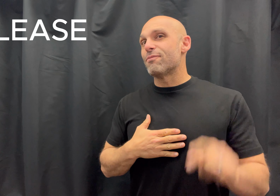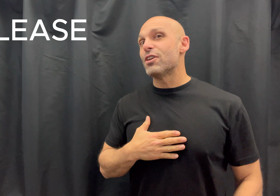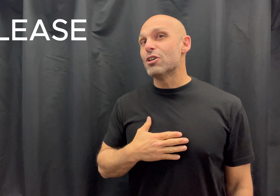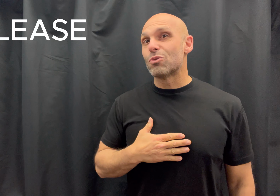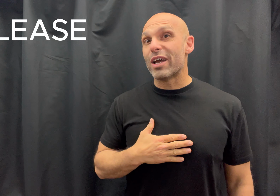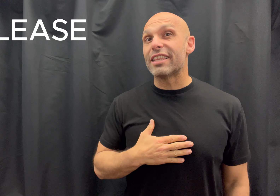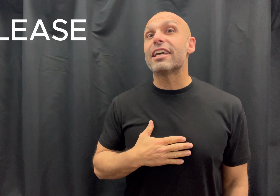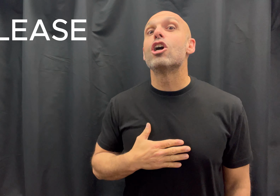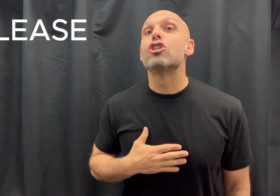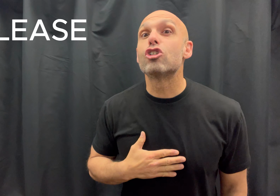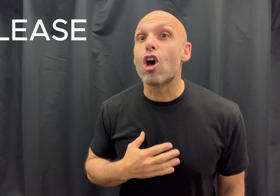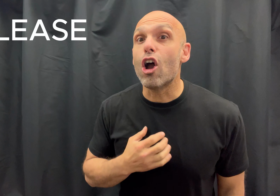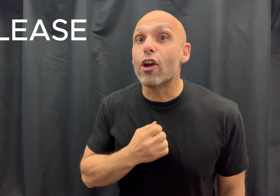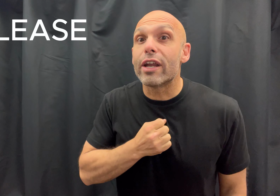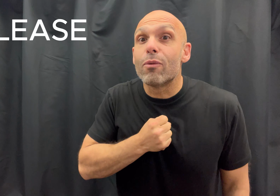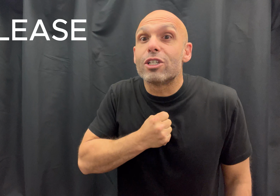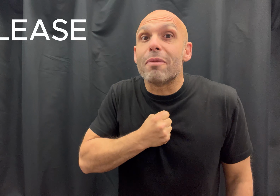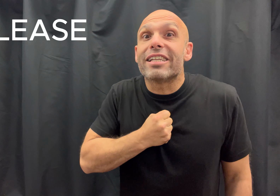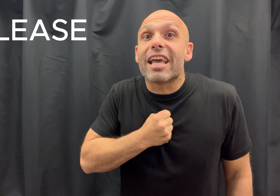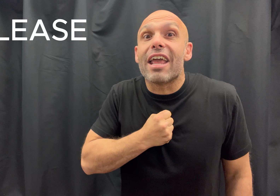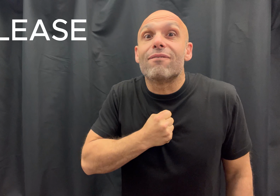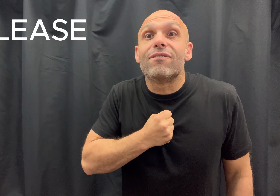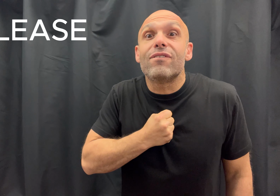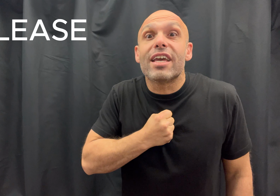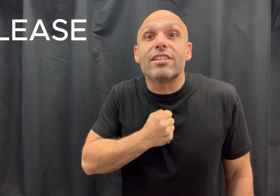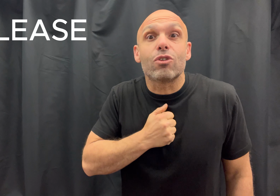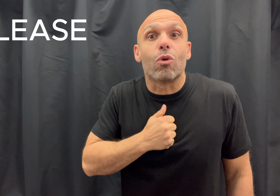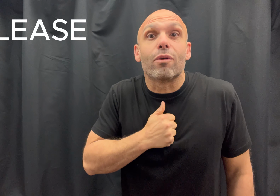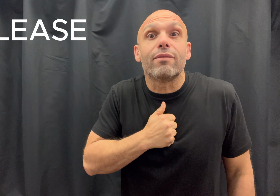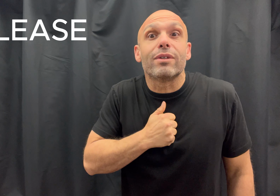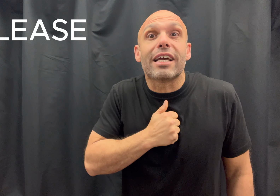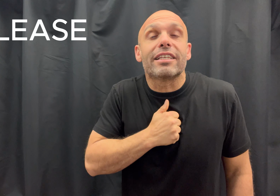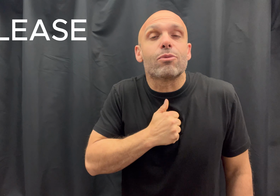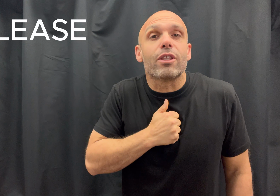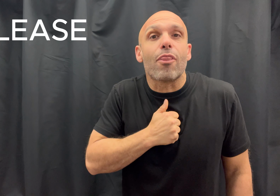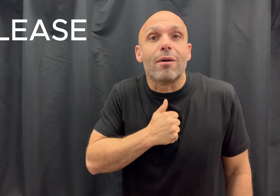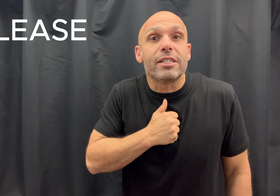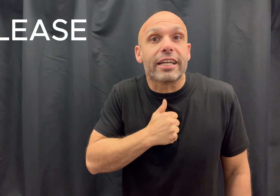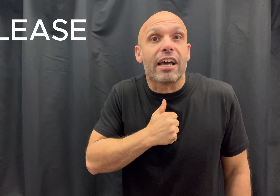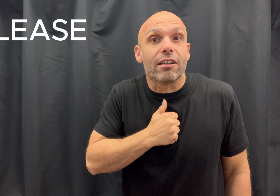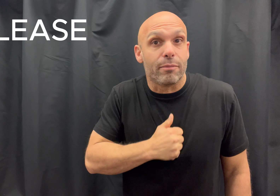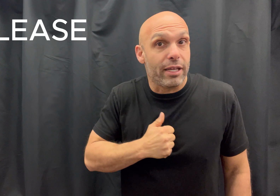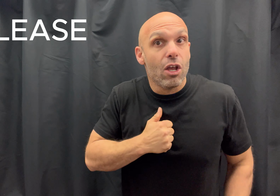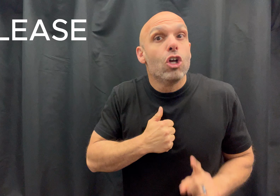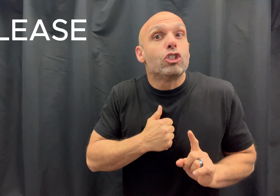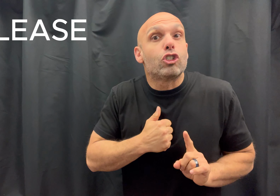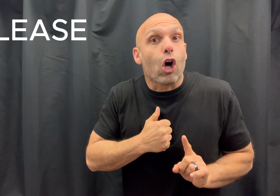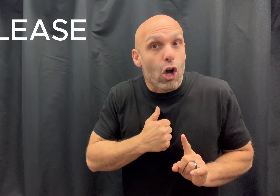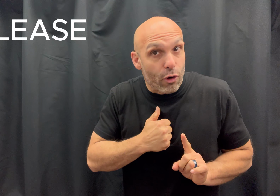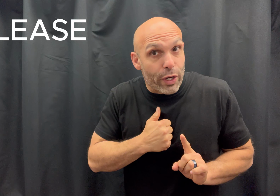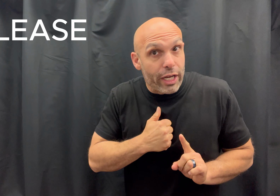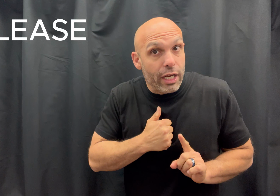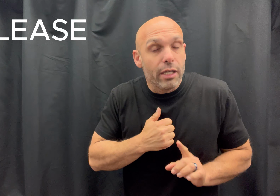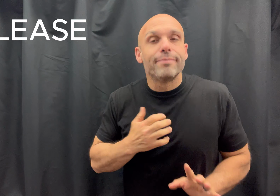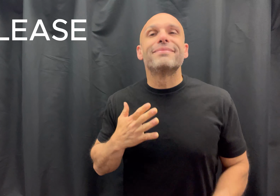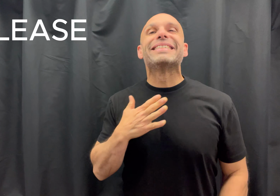confused with sorry, which makes a fist, or even with like this with the thumb sticking out a little bit. Sorry,